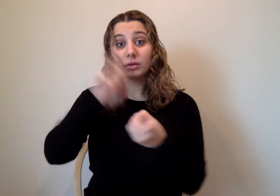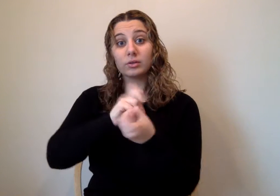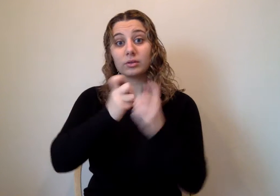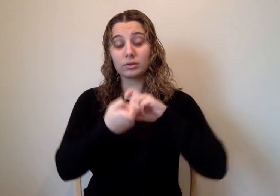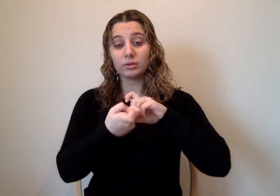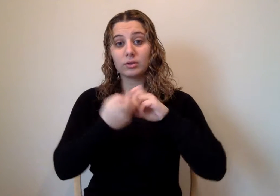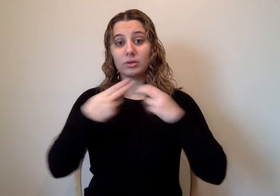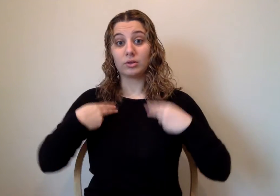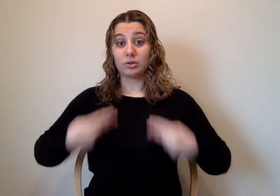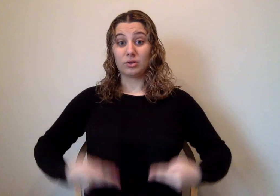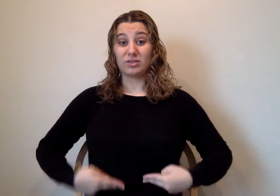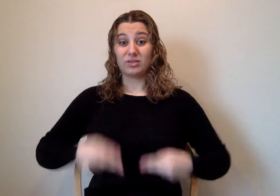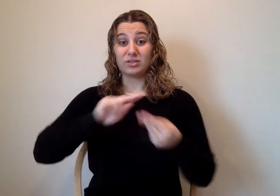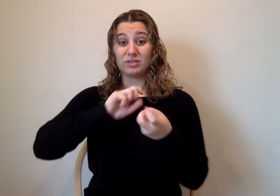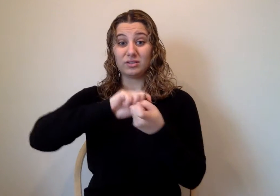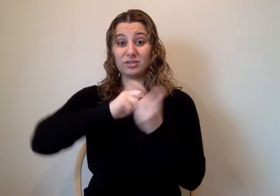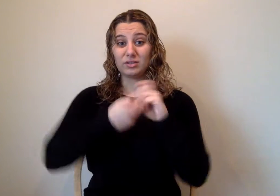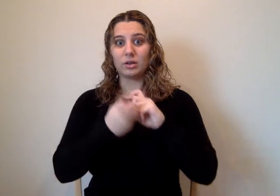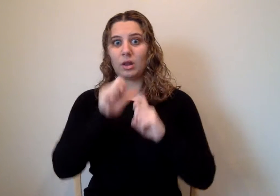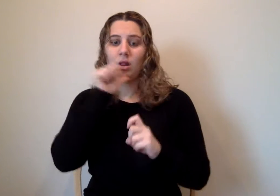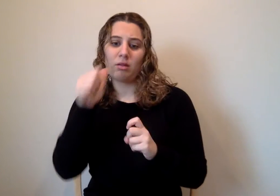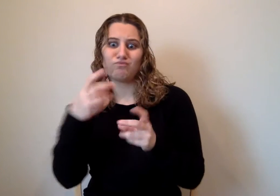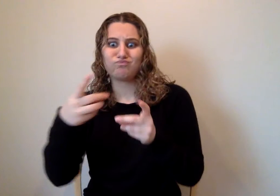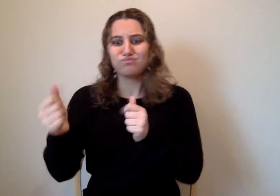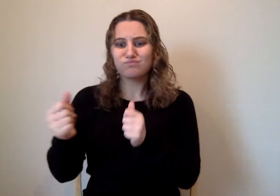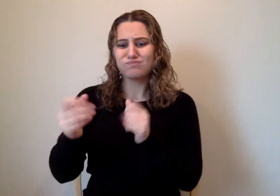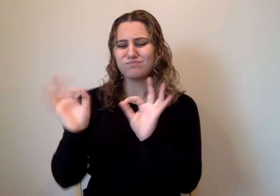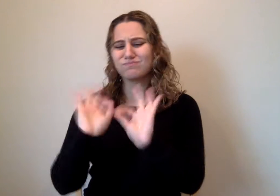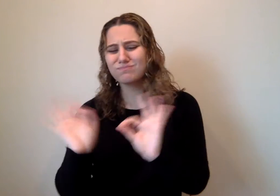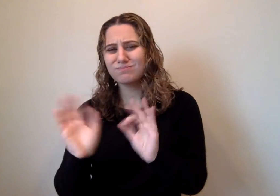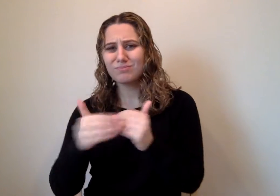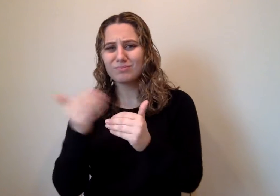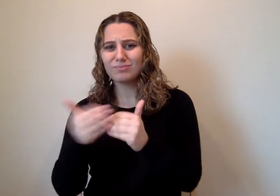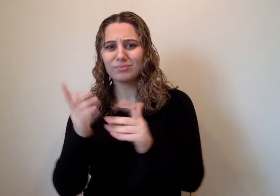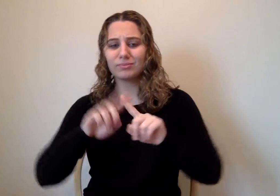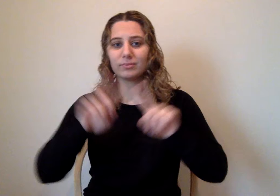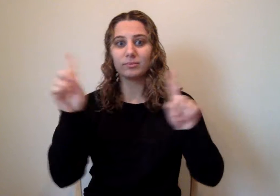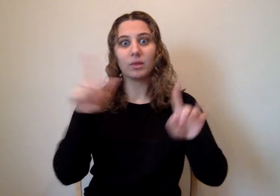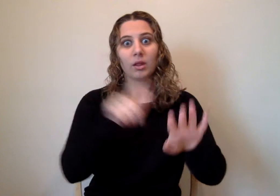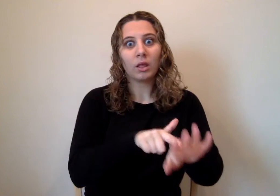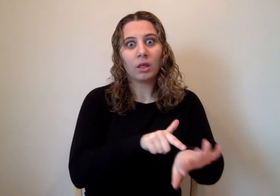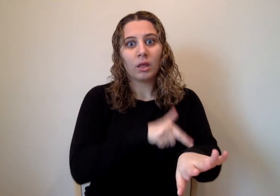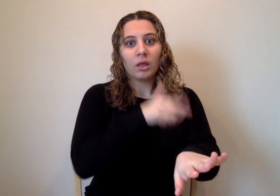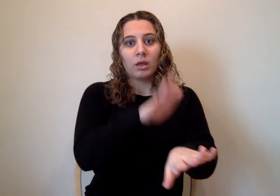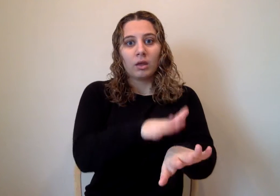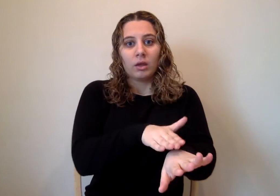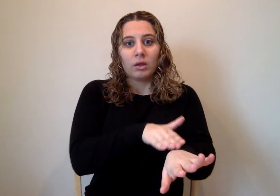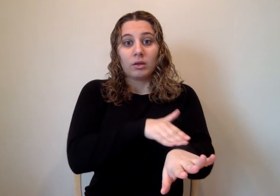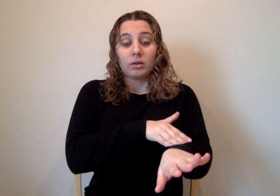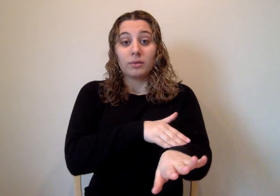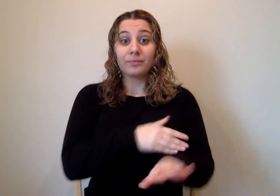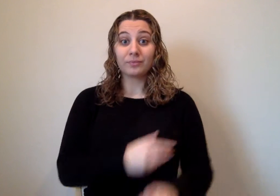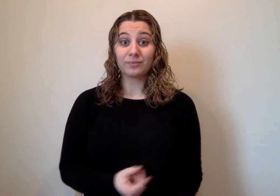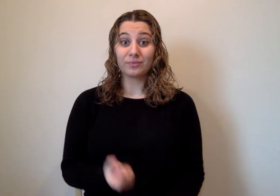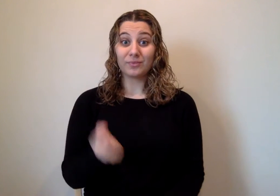time. And if we can get that idea, perhaps we can be a little less impatient with each other when we differ on a particular